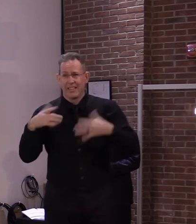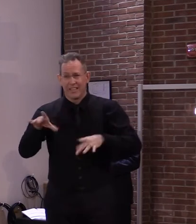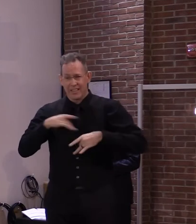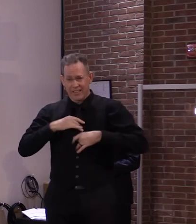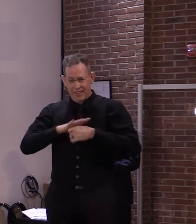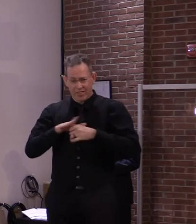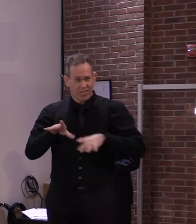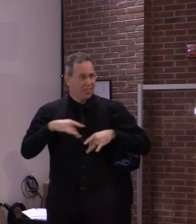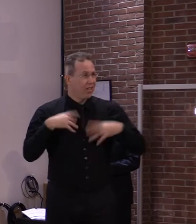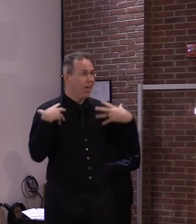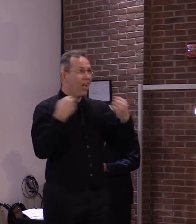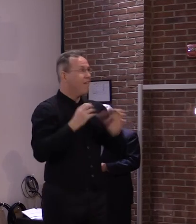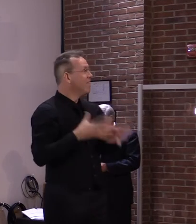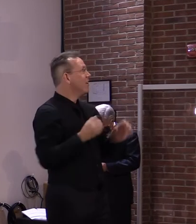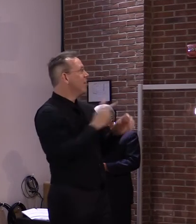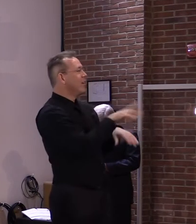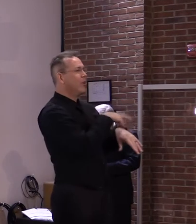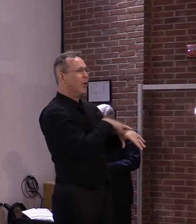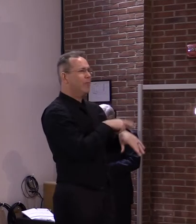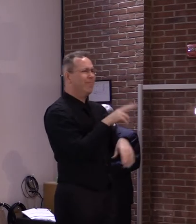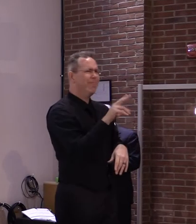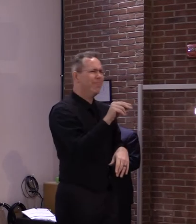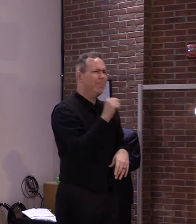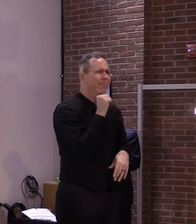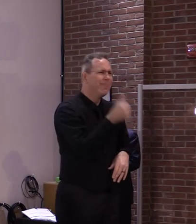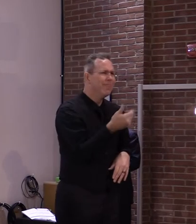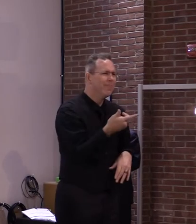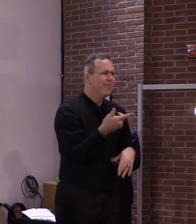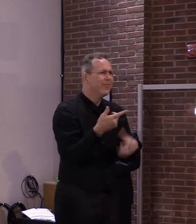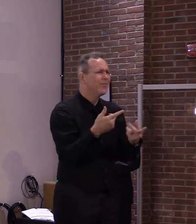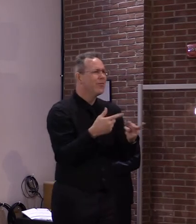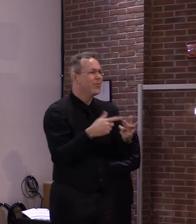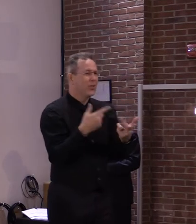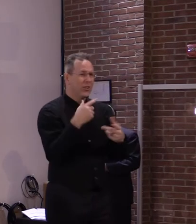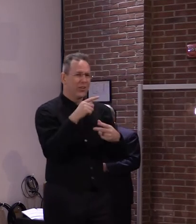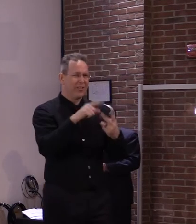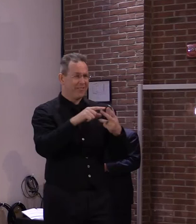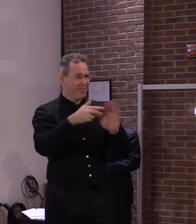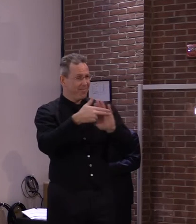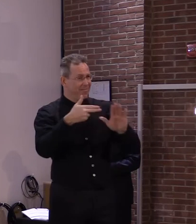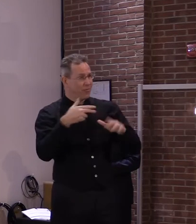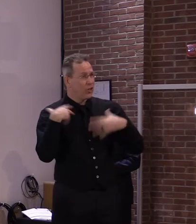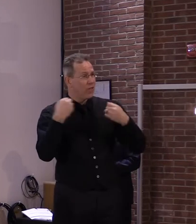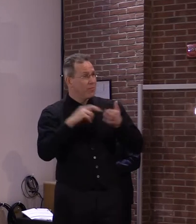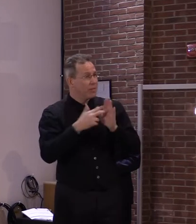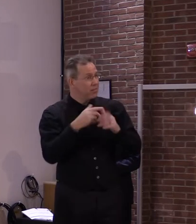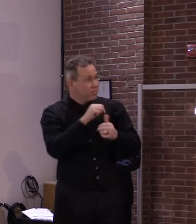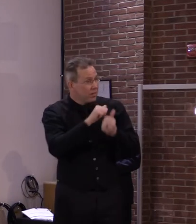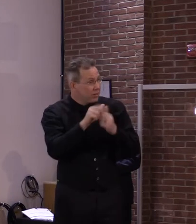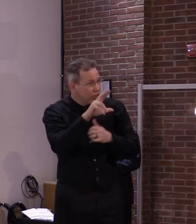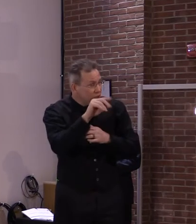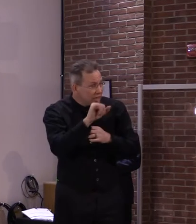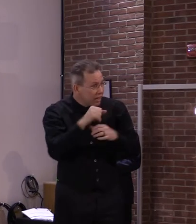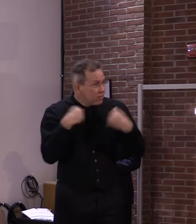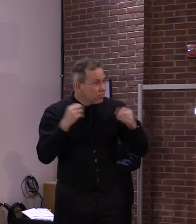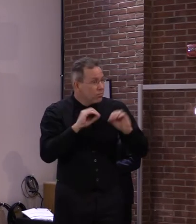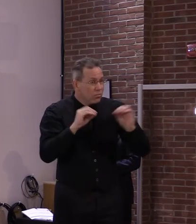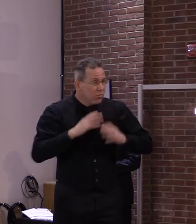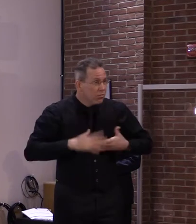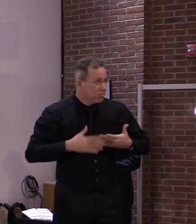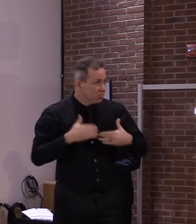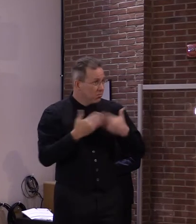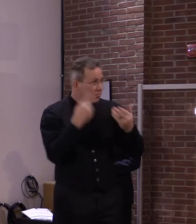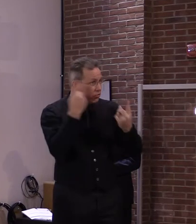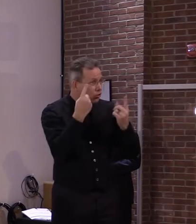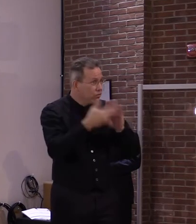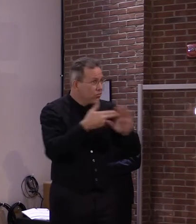as would be helpful it would imply that every single person who's in the recovered category has connected with us or we've connected